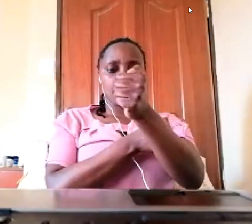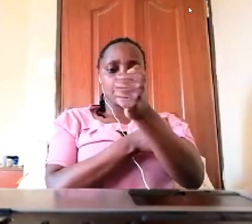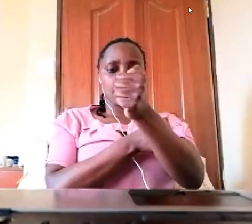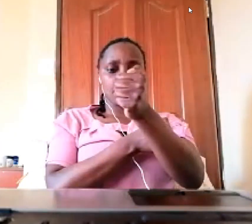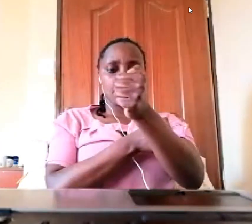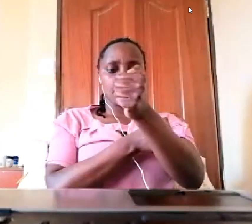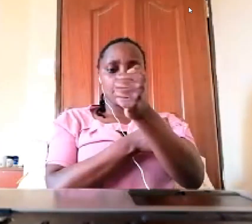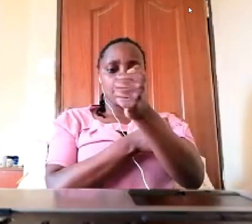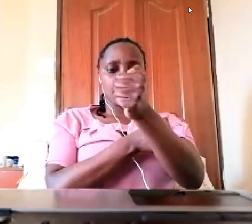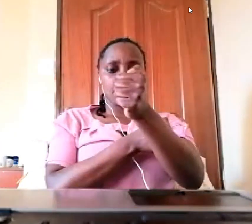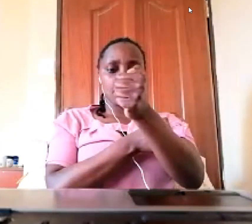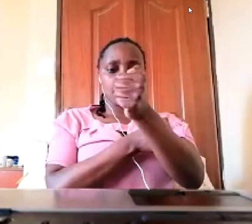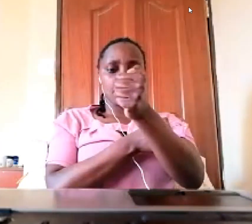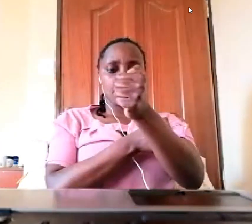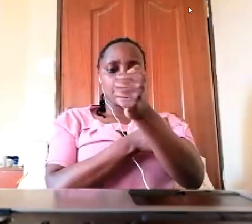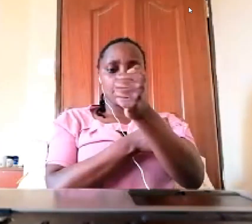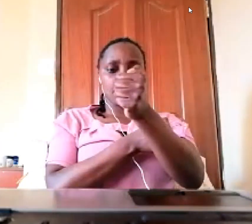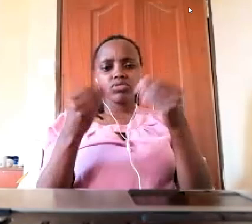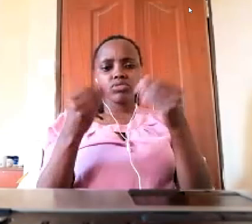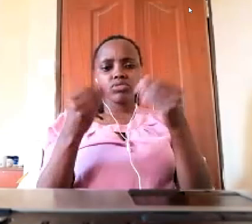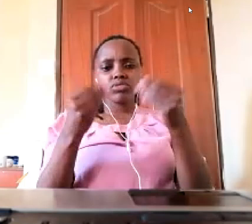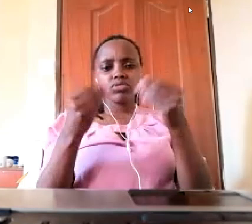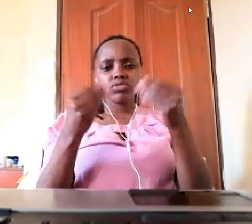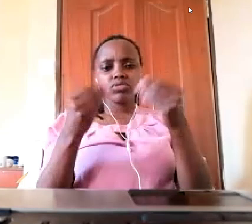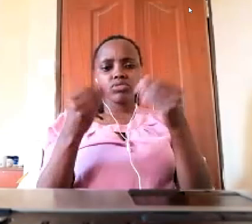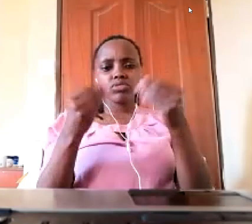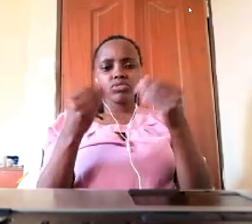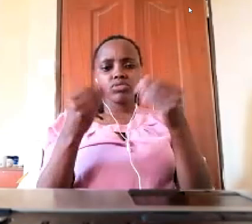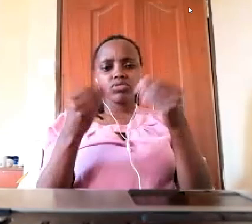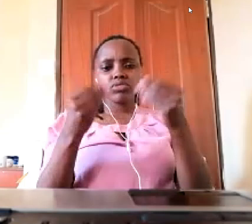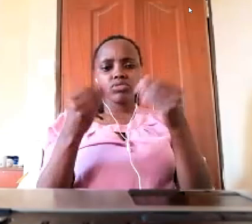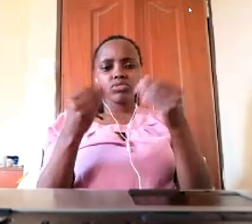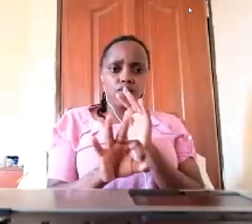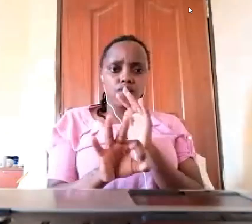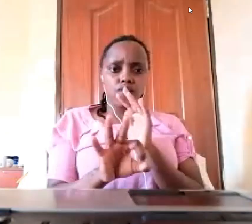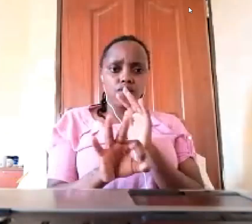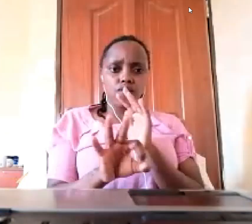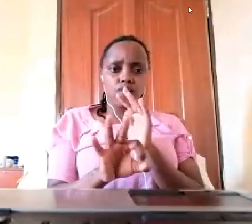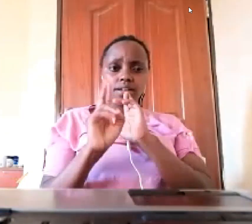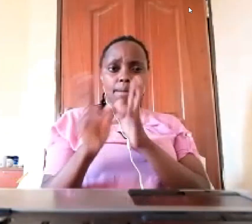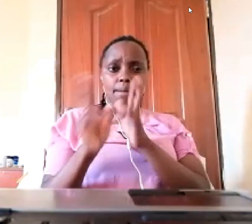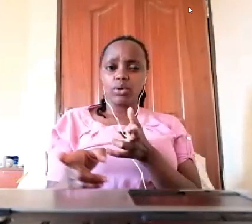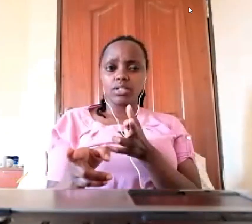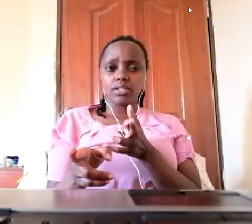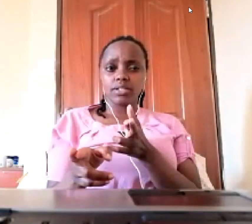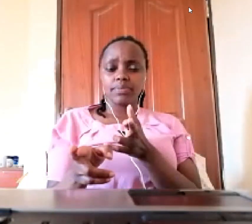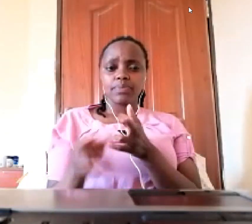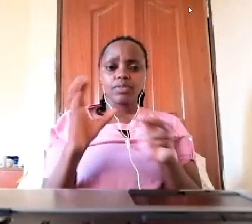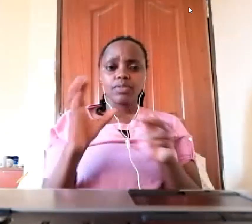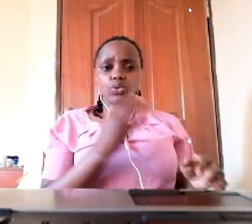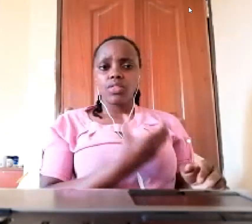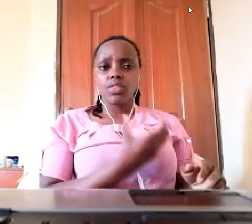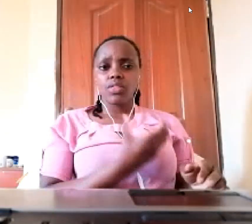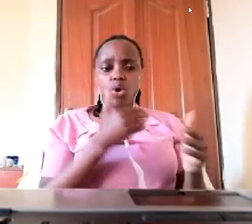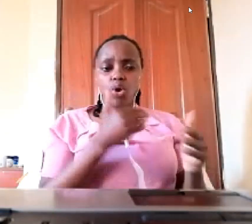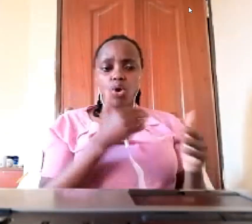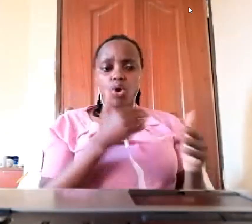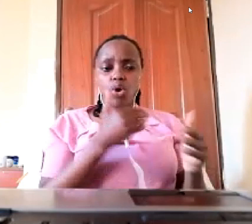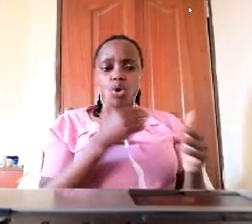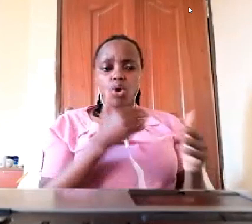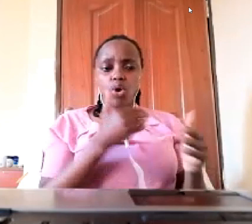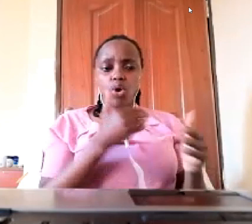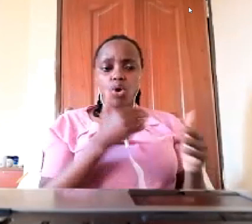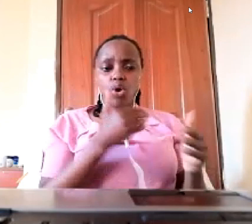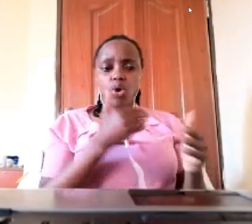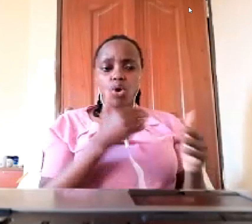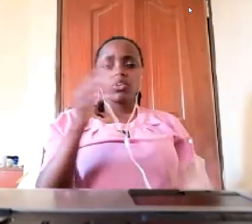or resource the development of this report to the committee, to the African Committee, is one of the